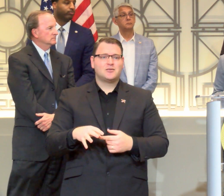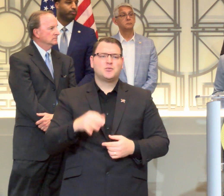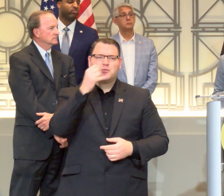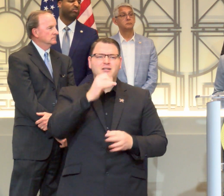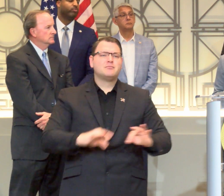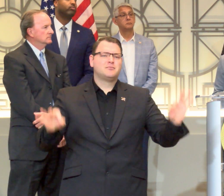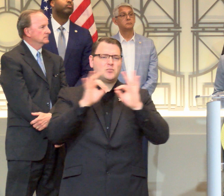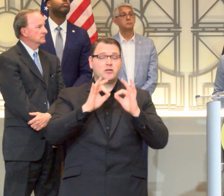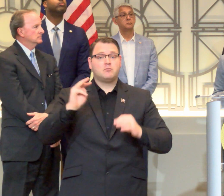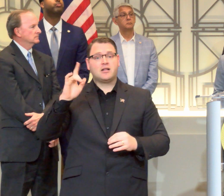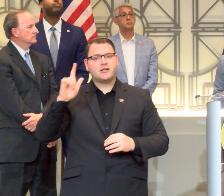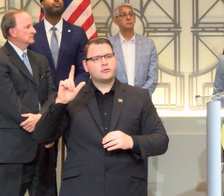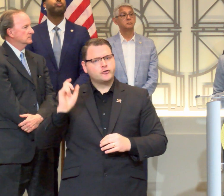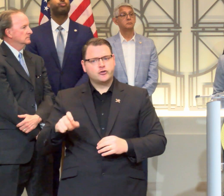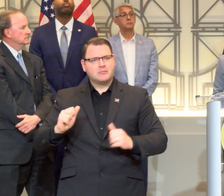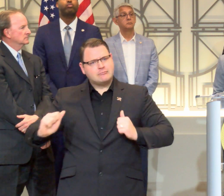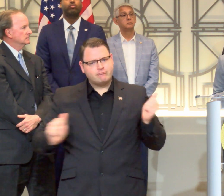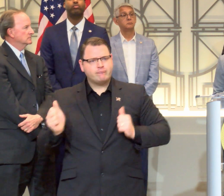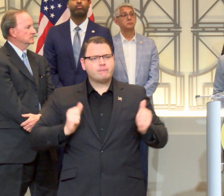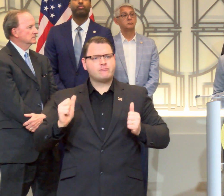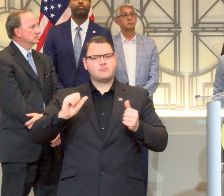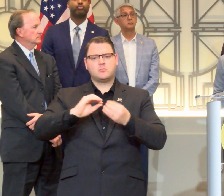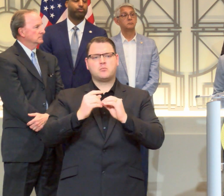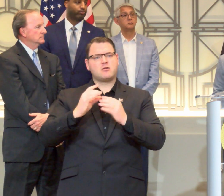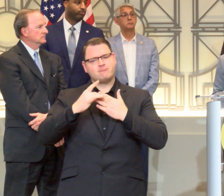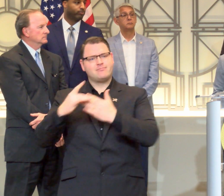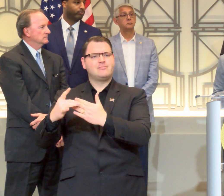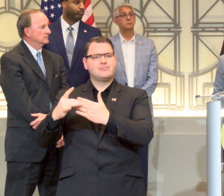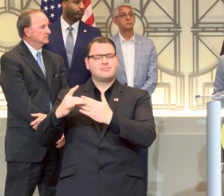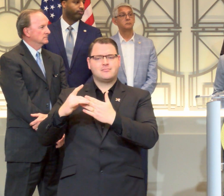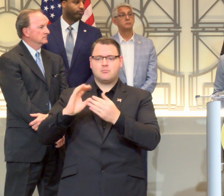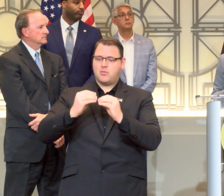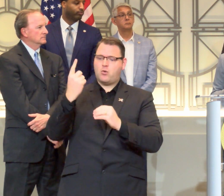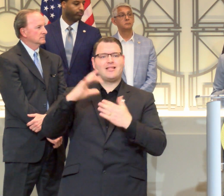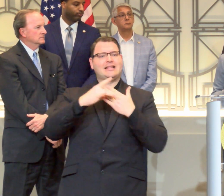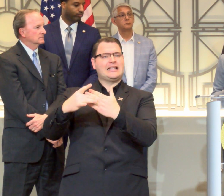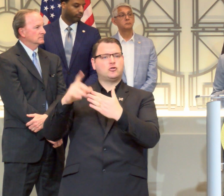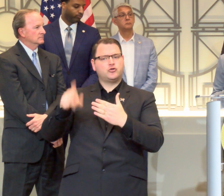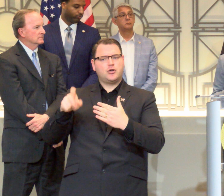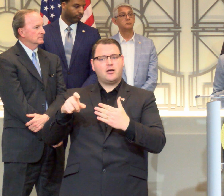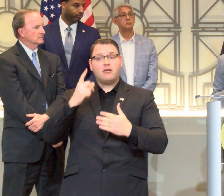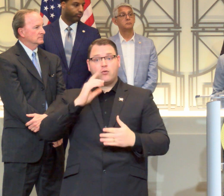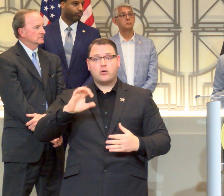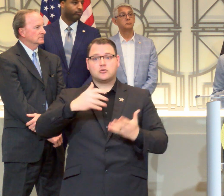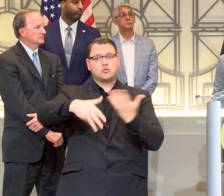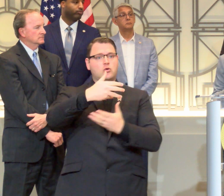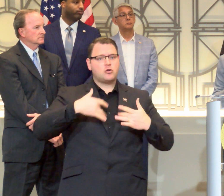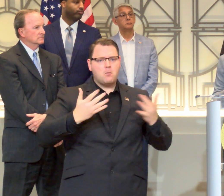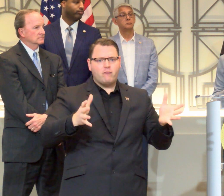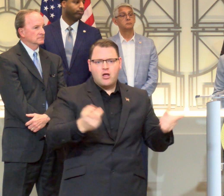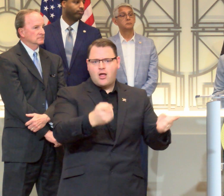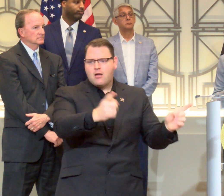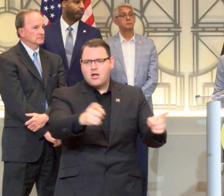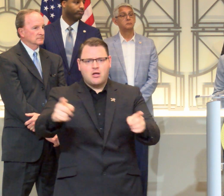Leading social movements for the betterment of society is sort of our thing. And so I really feel like we should be leading COVID-19 action just